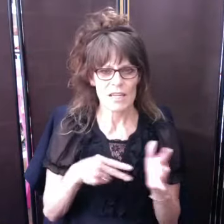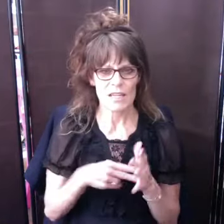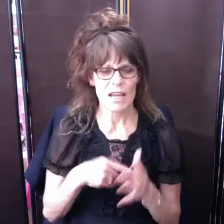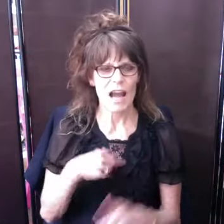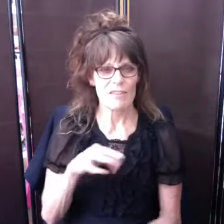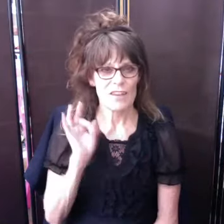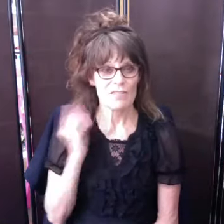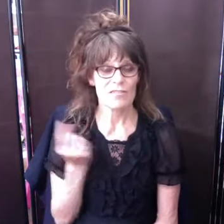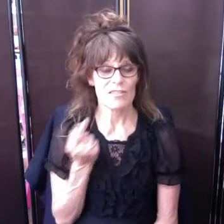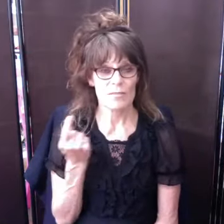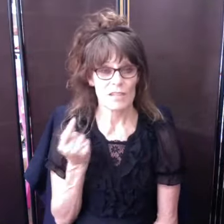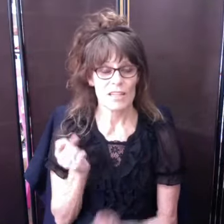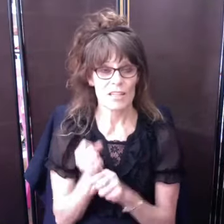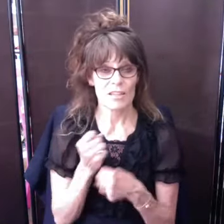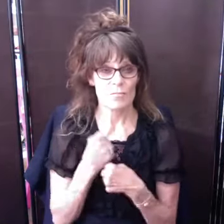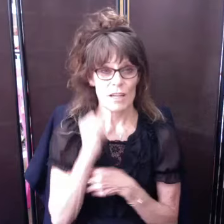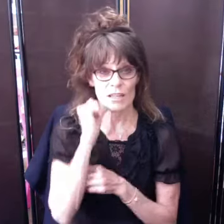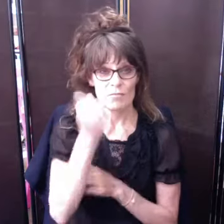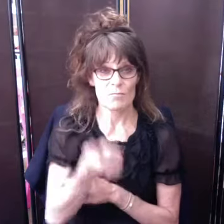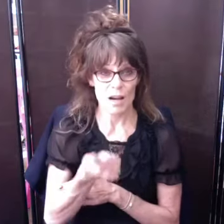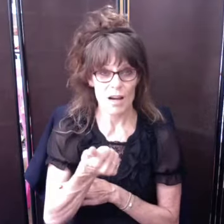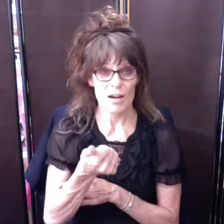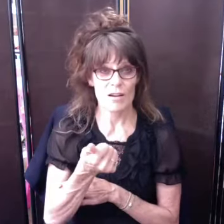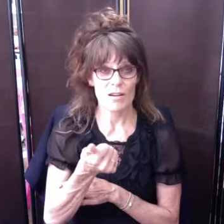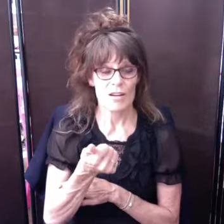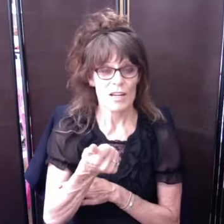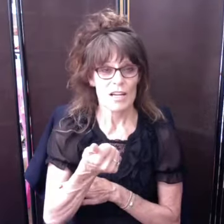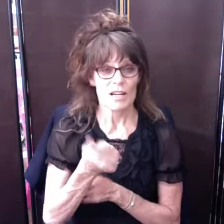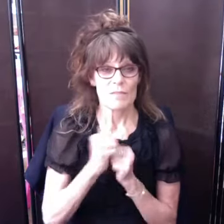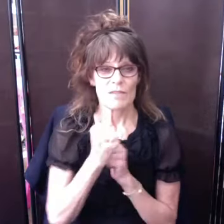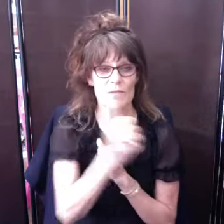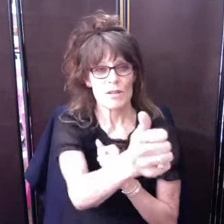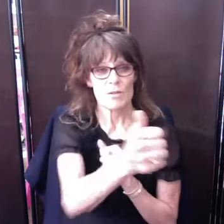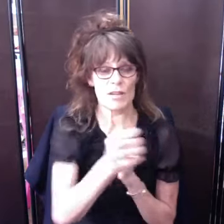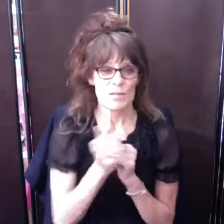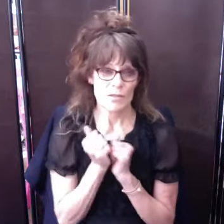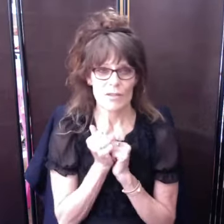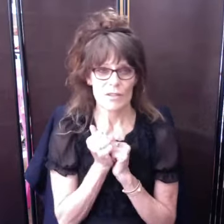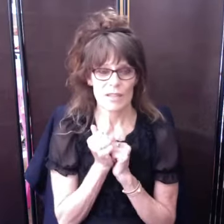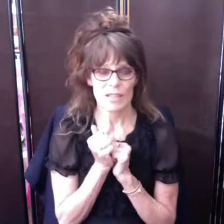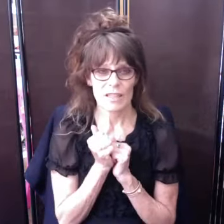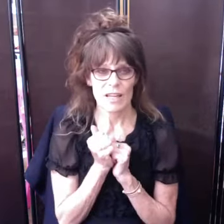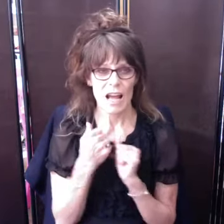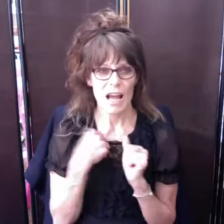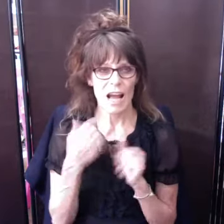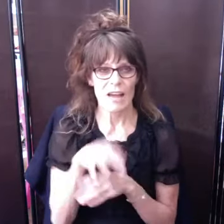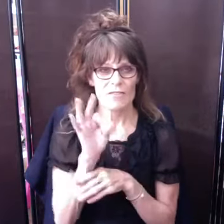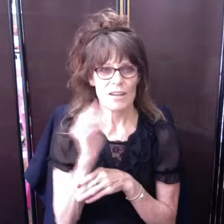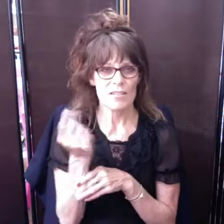make tomorrow be a million years away, and there's lots of time I need tomorrow to be a million years away. I found something to let me repaint yesterday and make yesterday